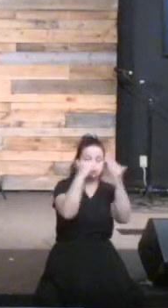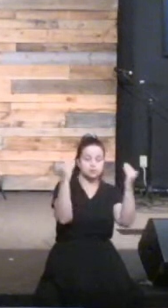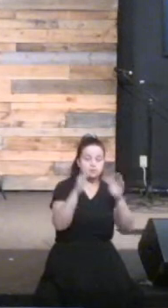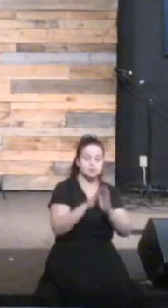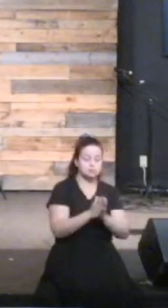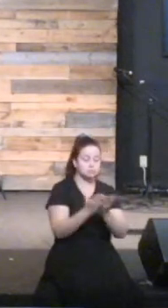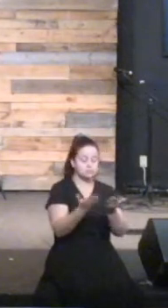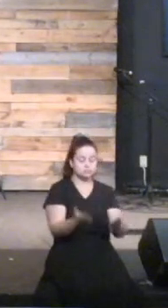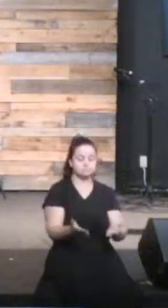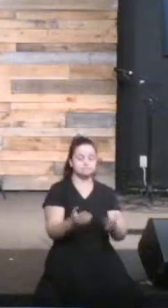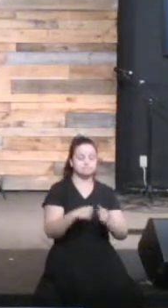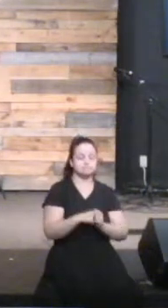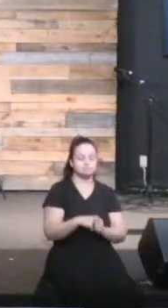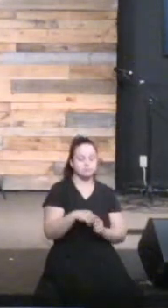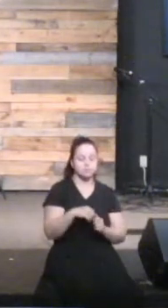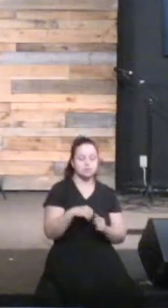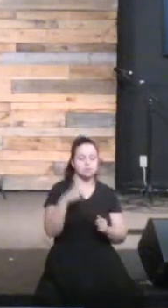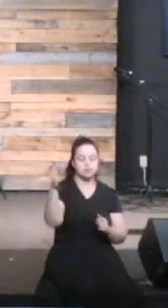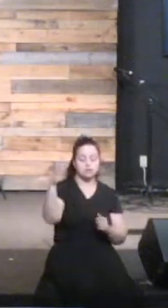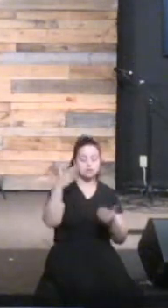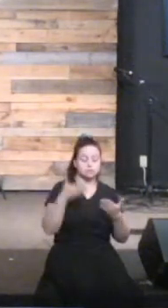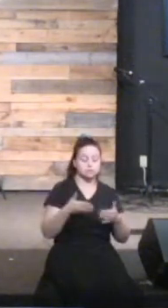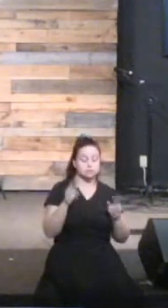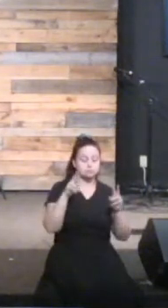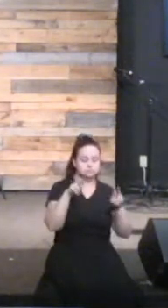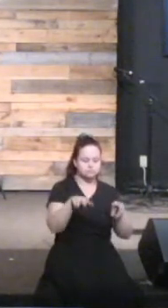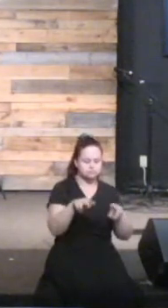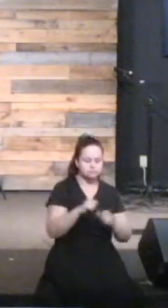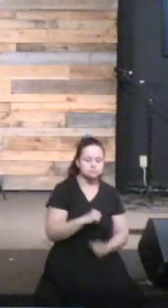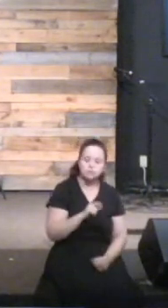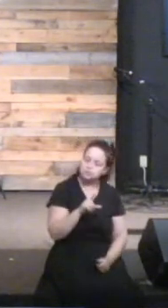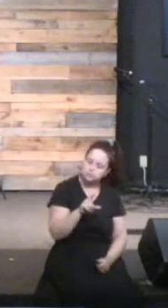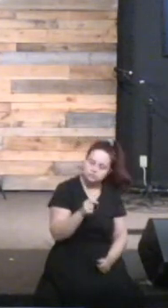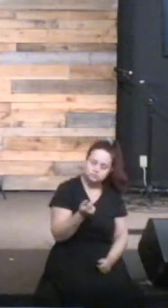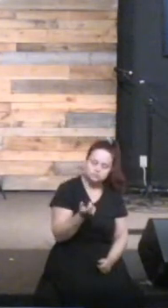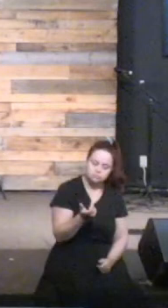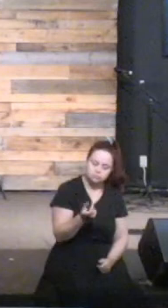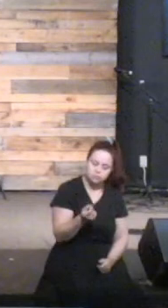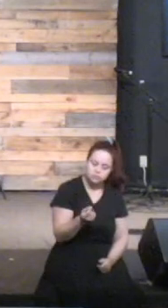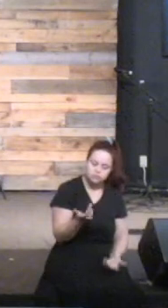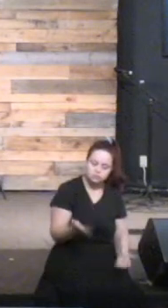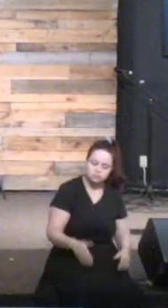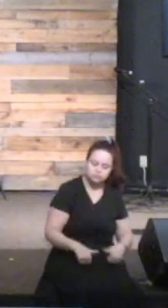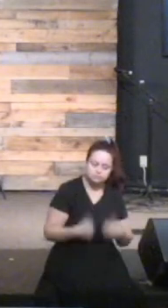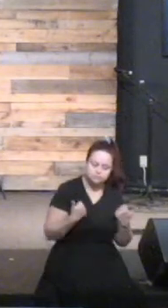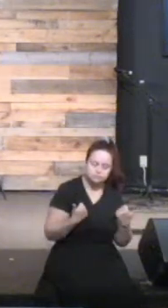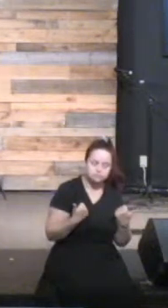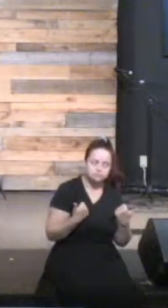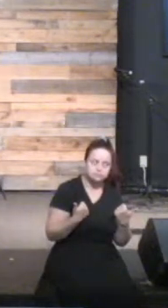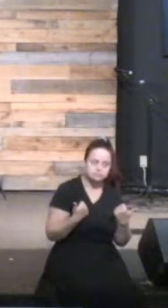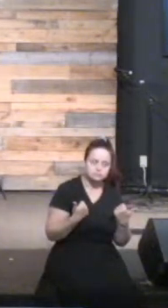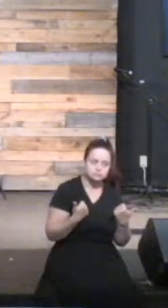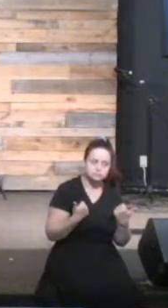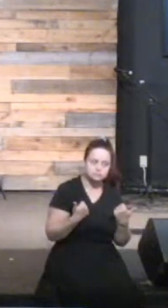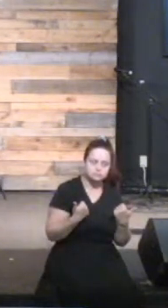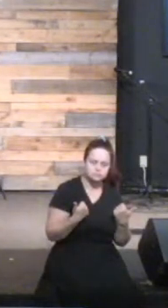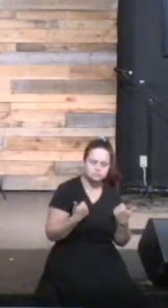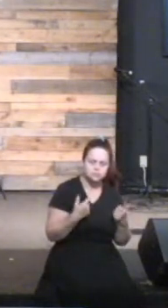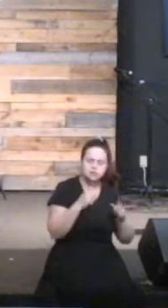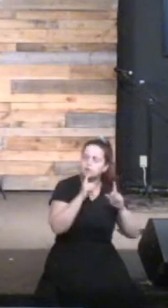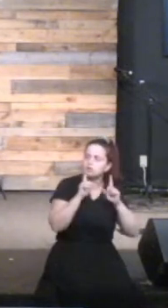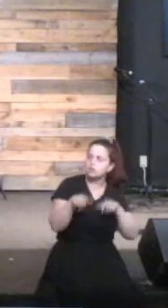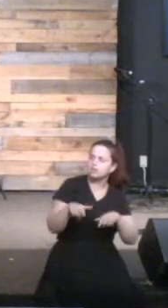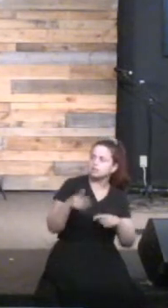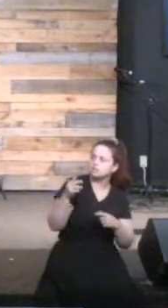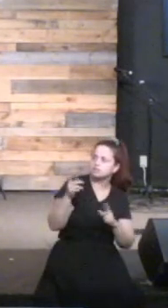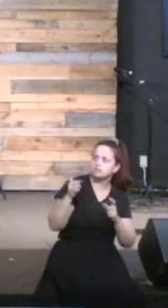God is there he is going to look down at you and say what did you do for a living what answer would you give them